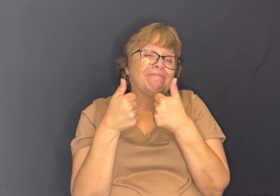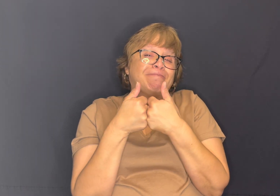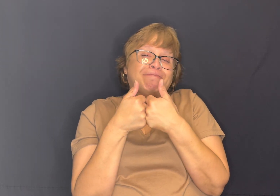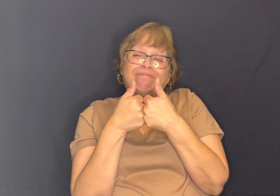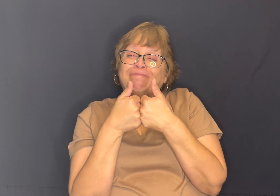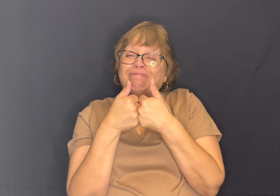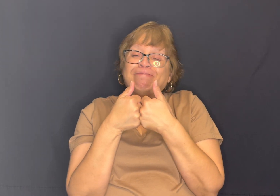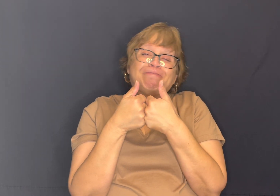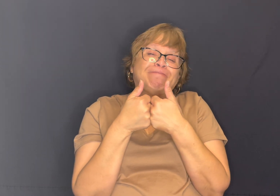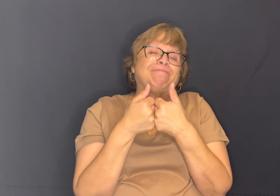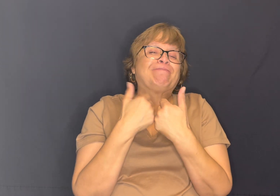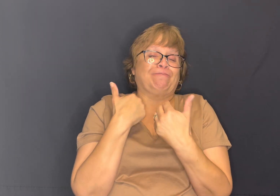that?